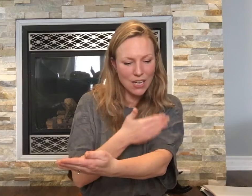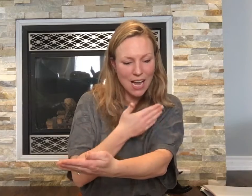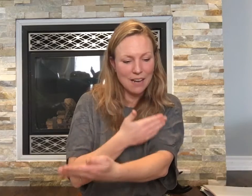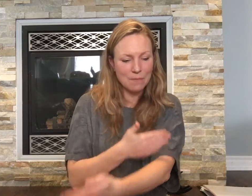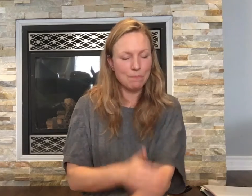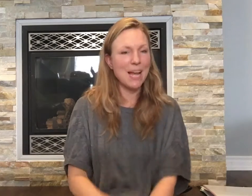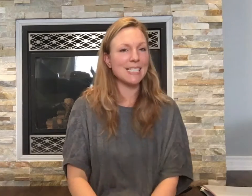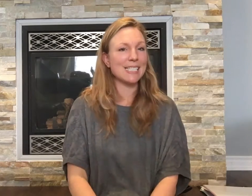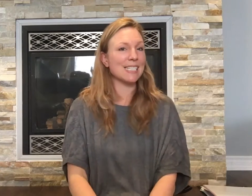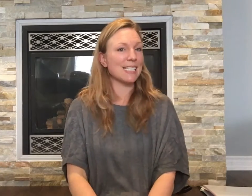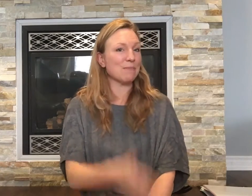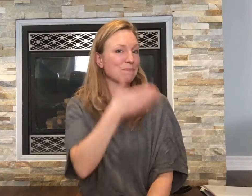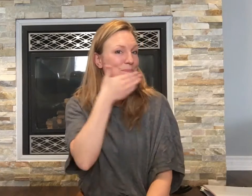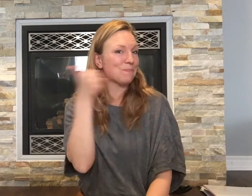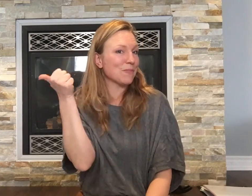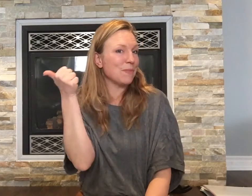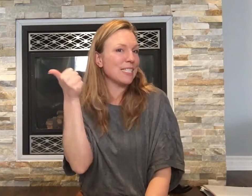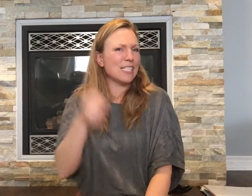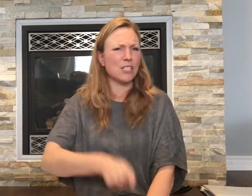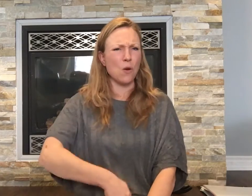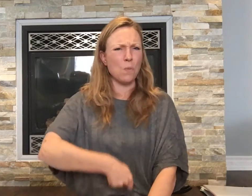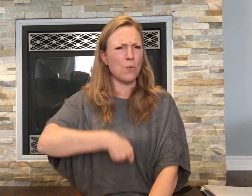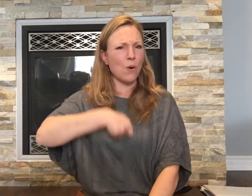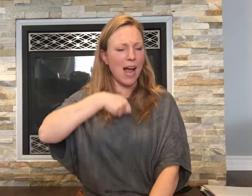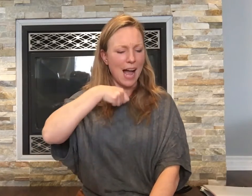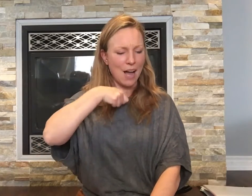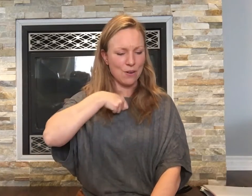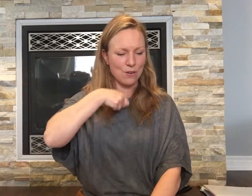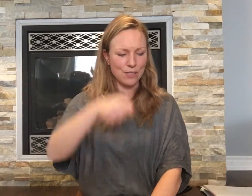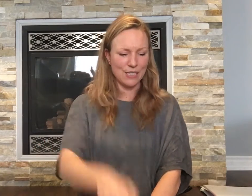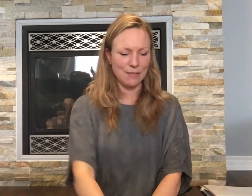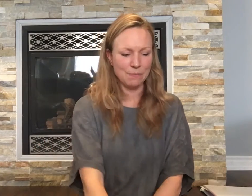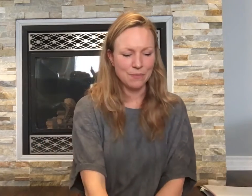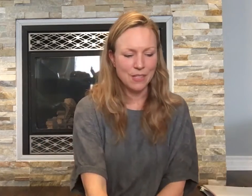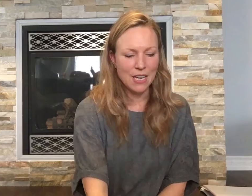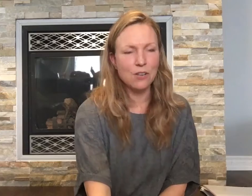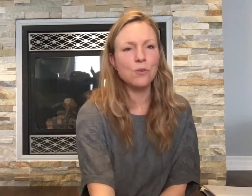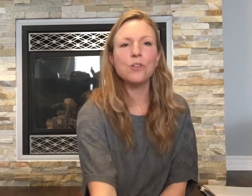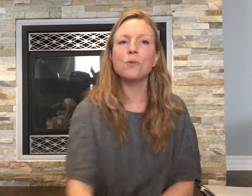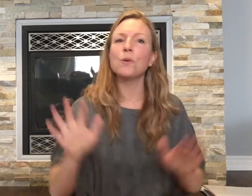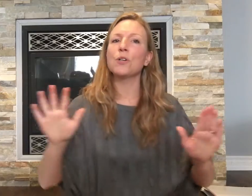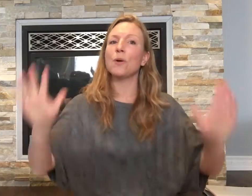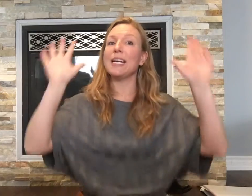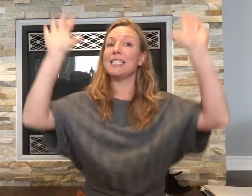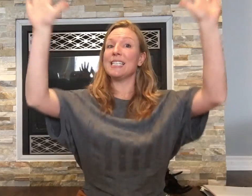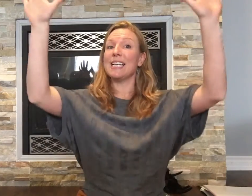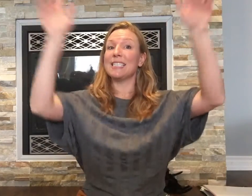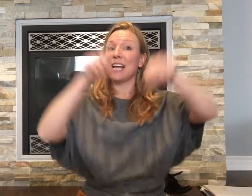You're the best, I've never been so proud. I knew you were great, it's time